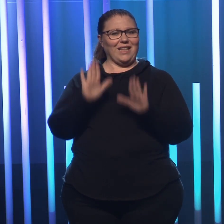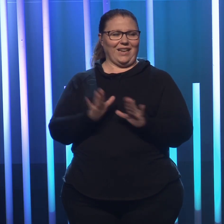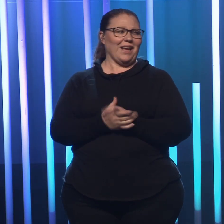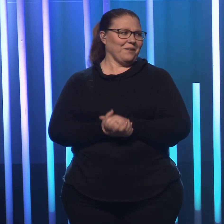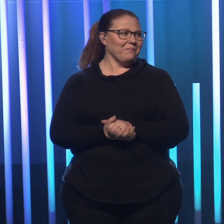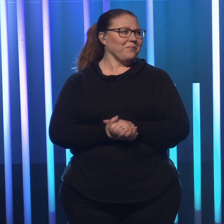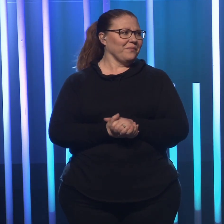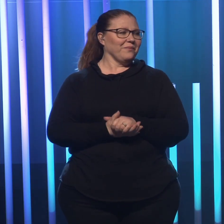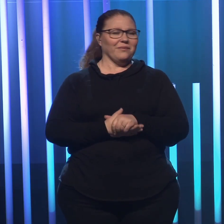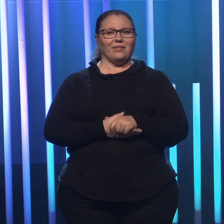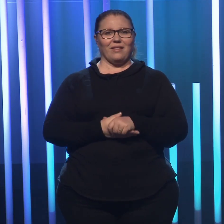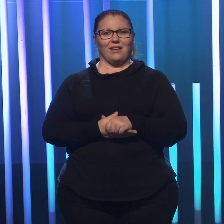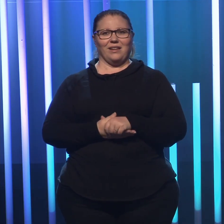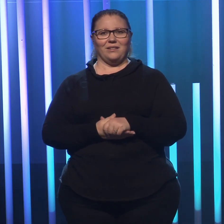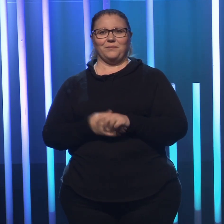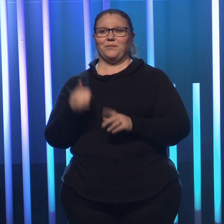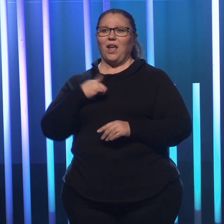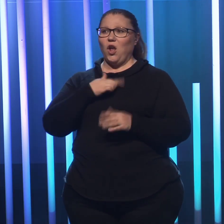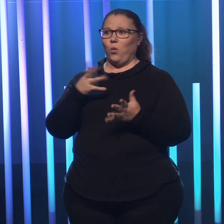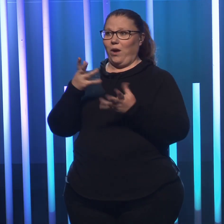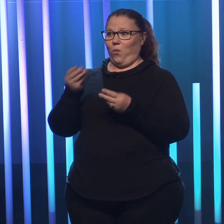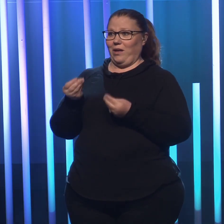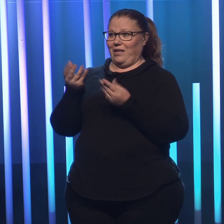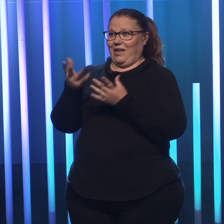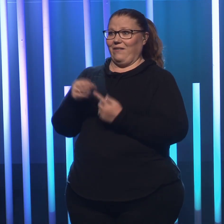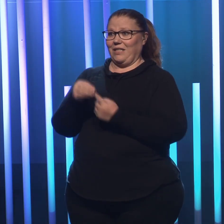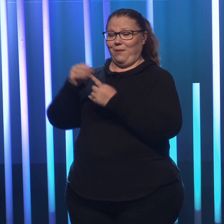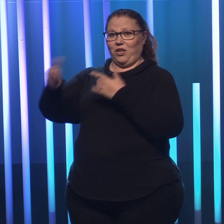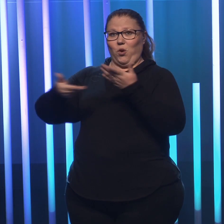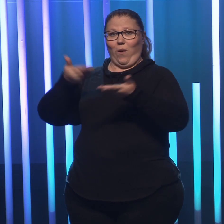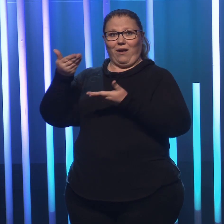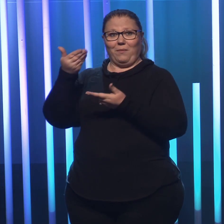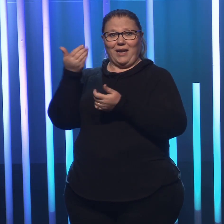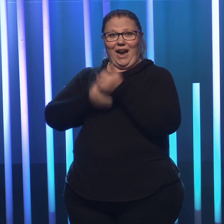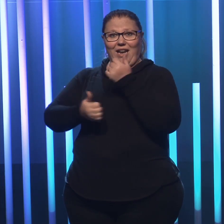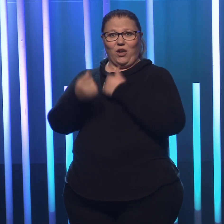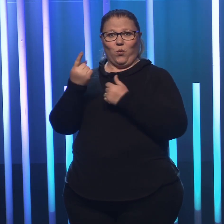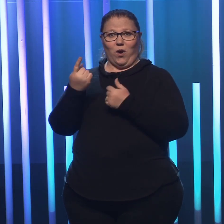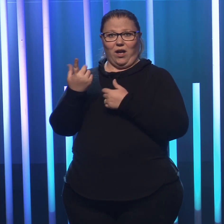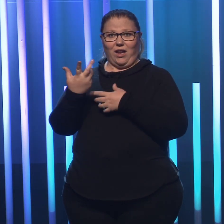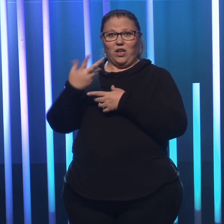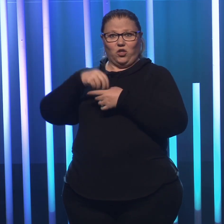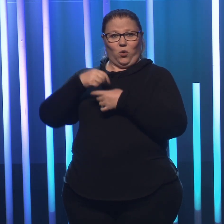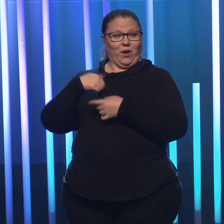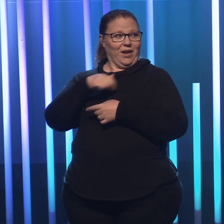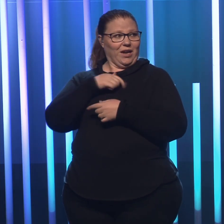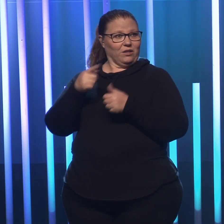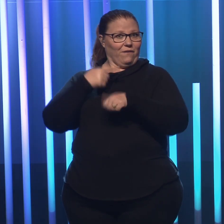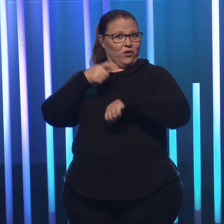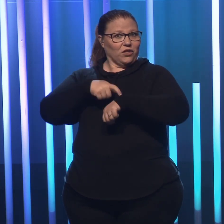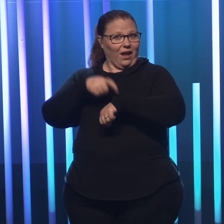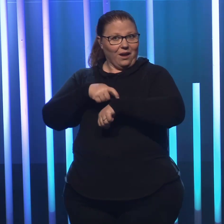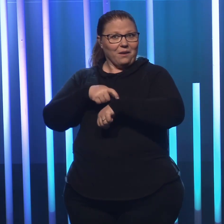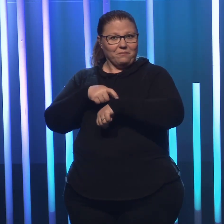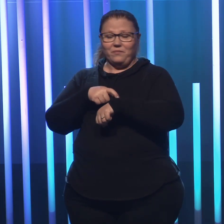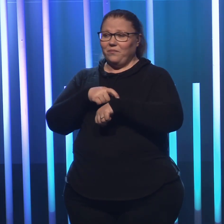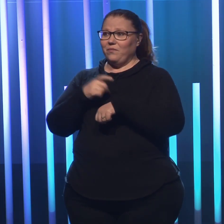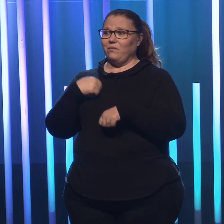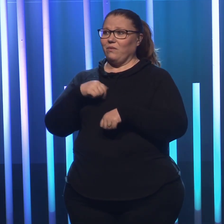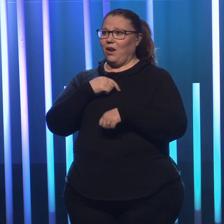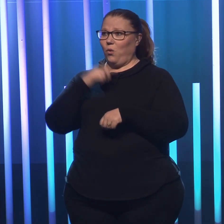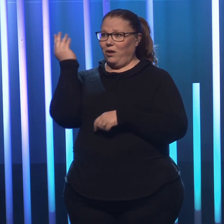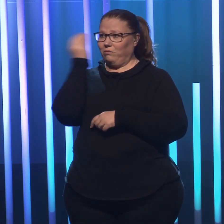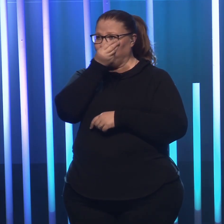morning today. We want to extend a special welcome to anyone who is joining us here for the first time. We want